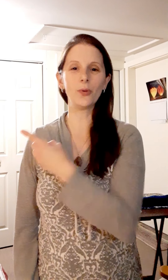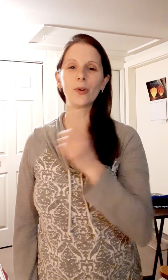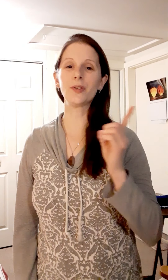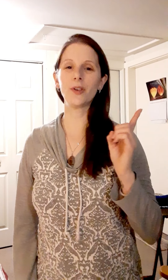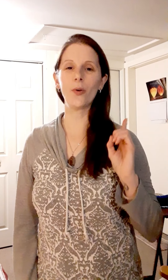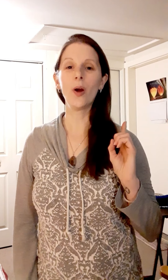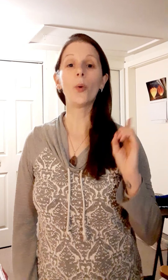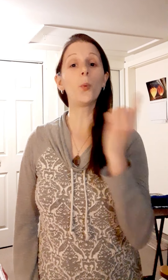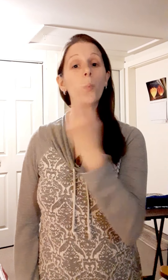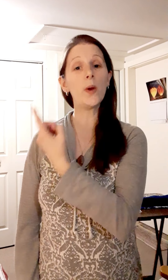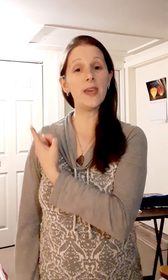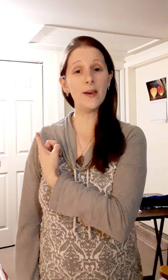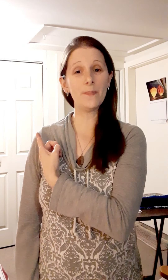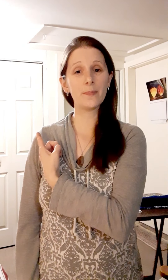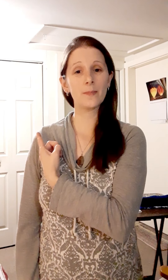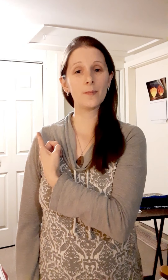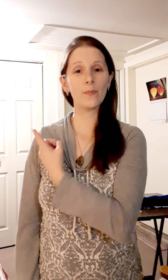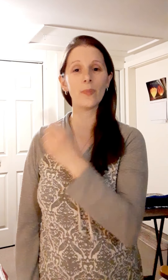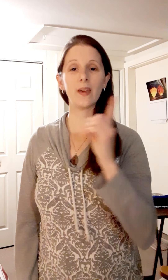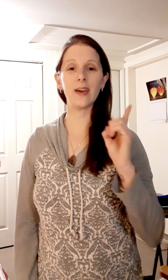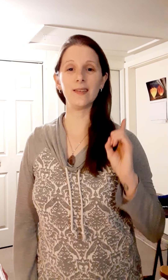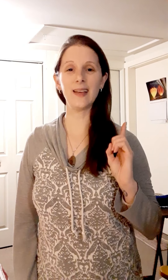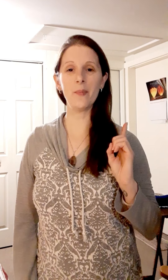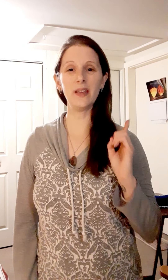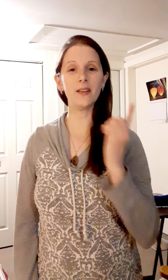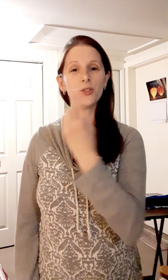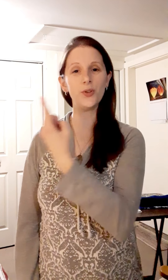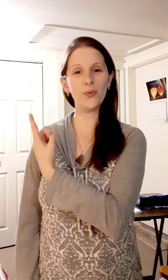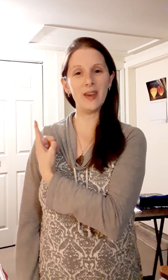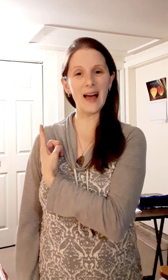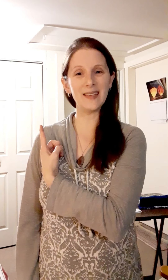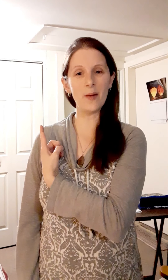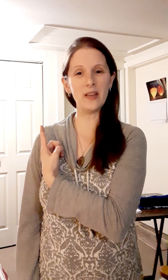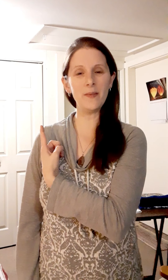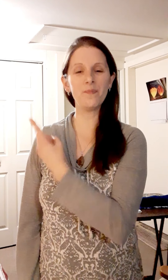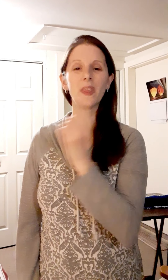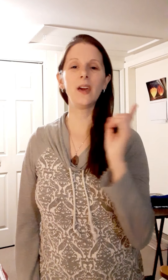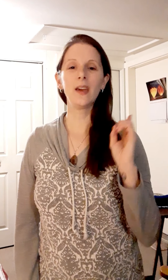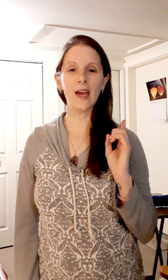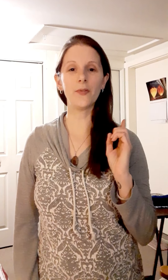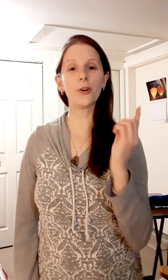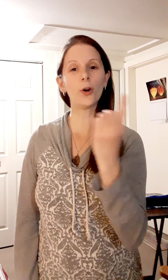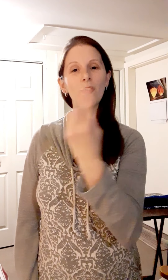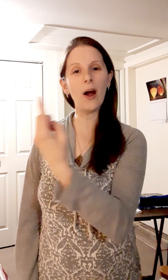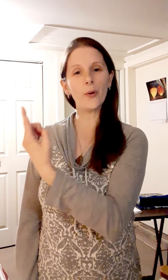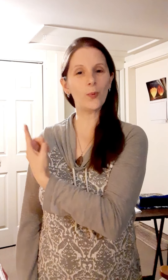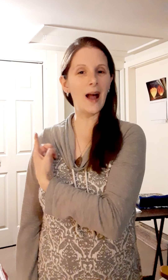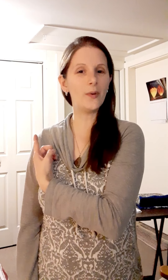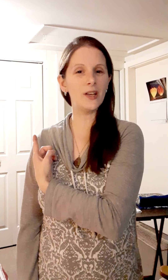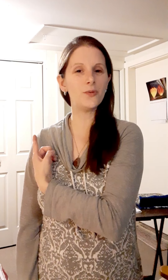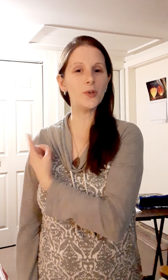shoulder. So we, again, dominant to non-dominant, kind of curve out around as you do it.